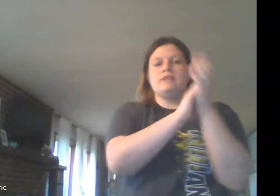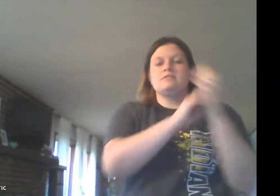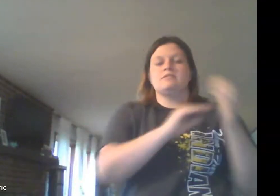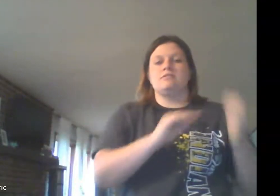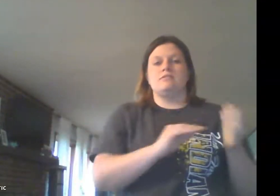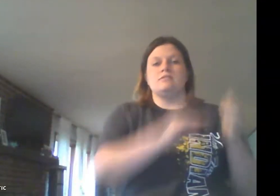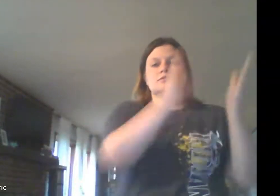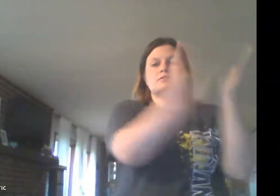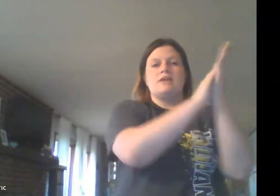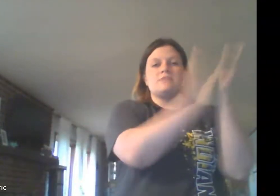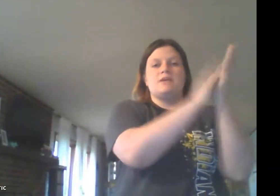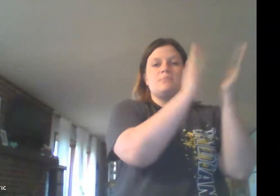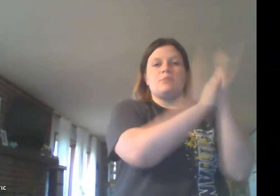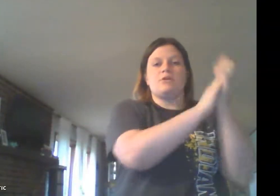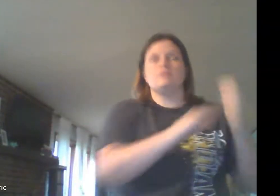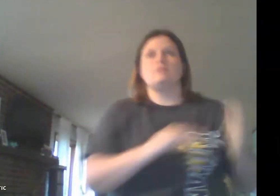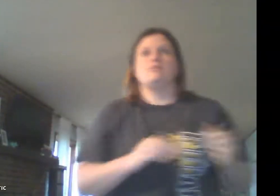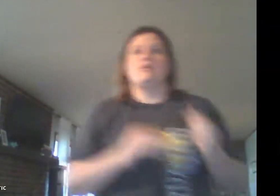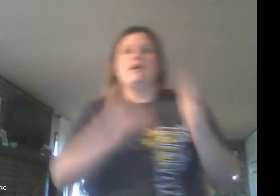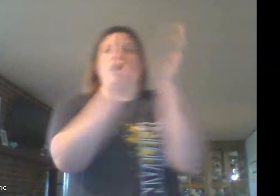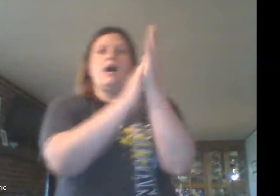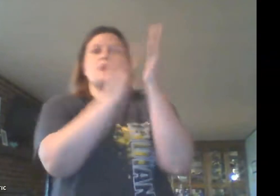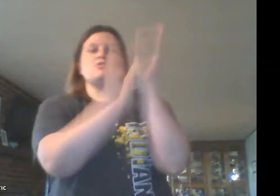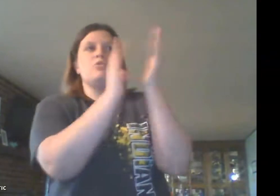August, September,